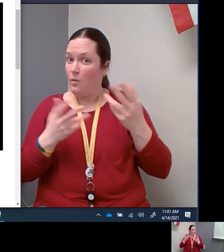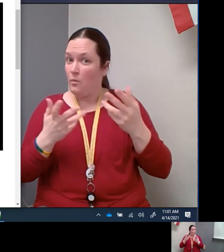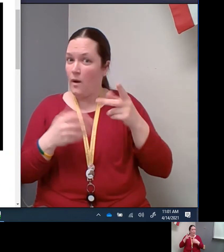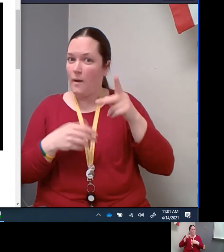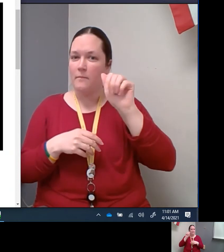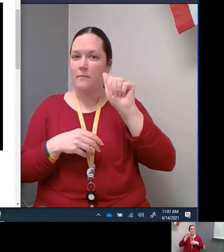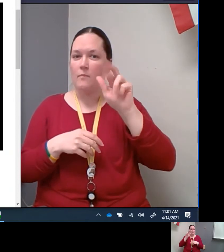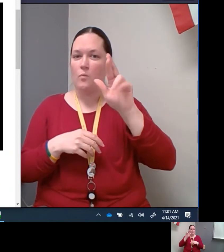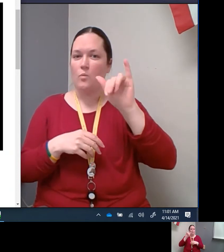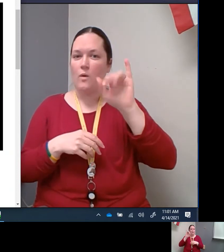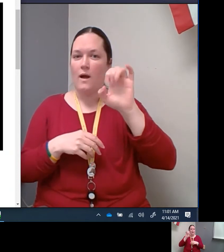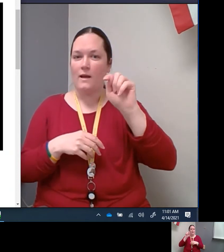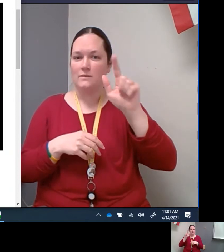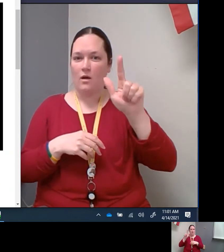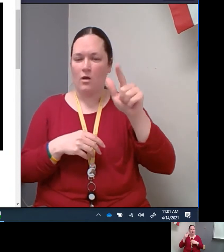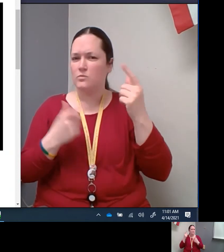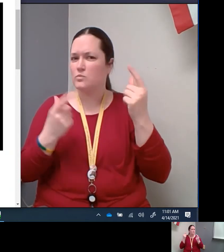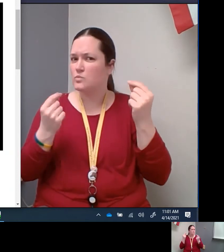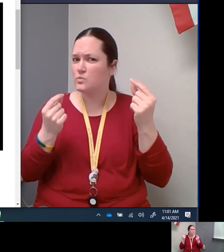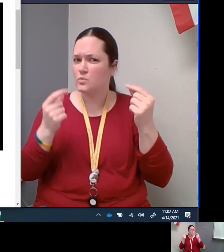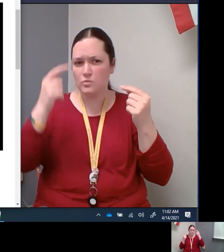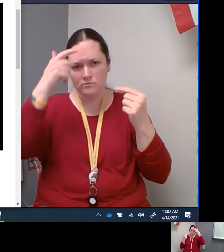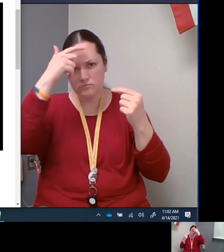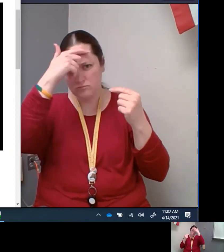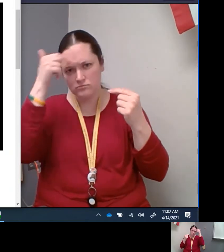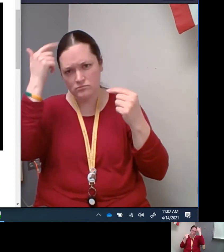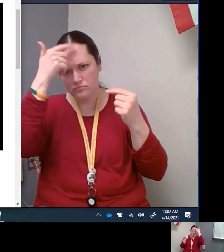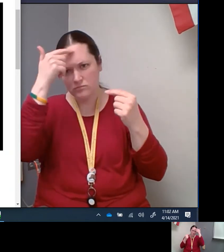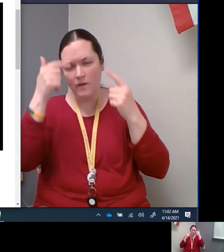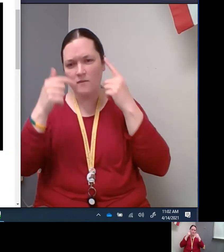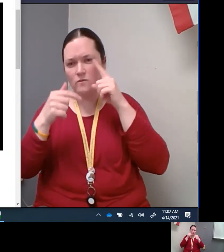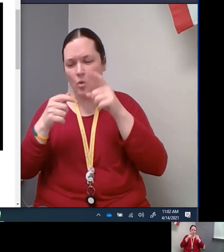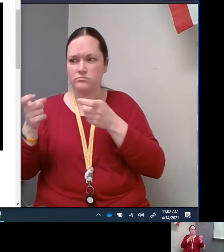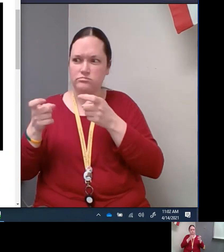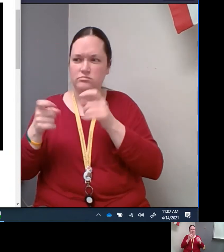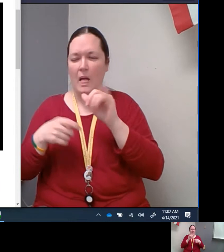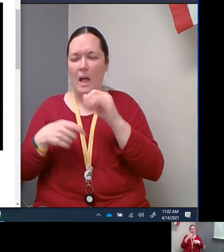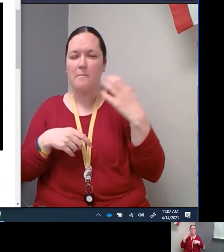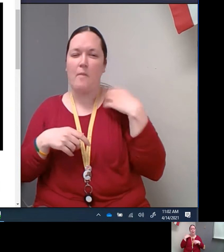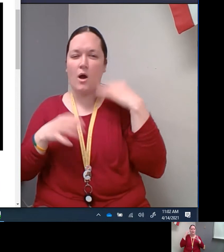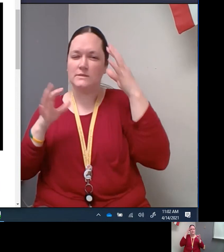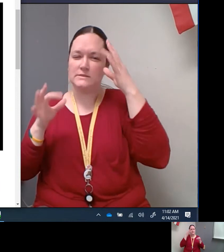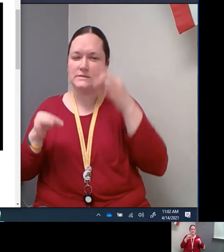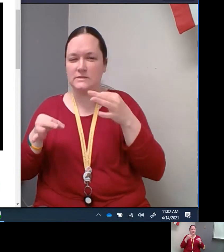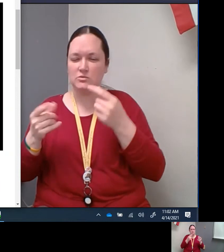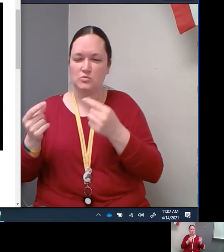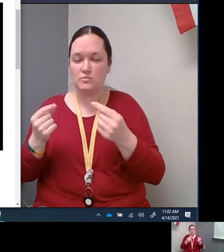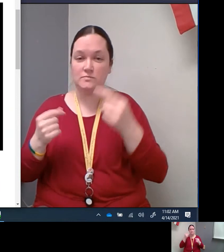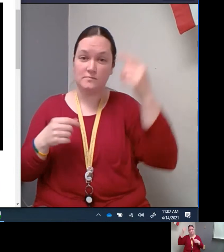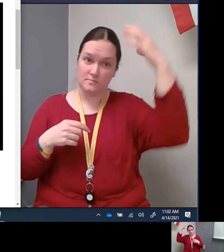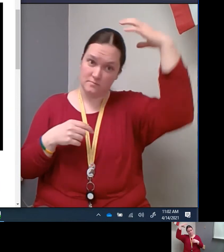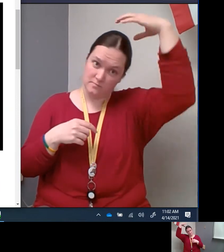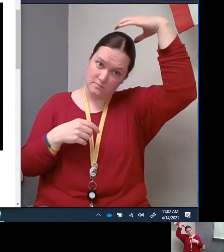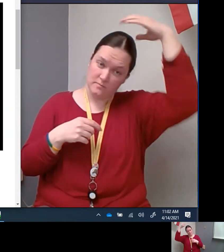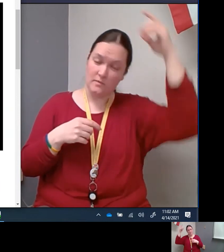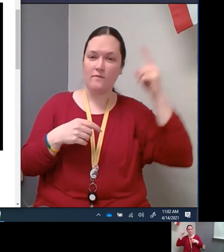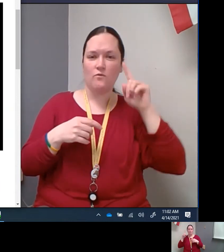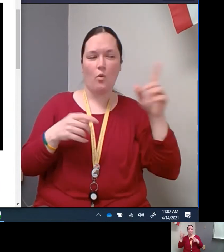the parietal lobe. Do you remember what they do? Frontal lobe, remember, is executive or boss-like functions, and then parietal is going